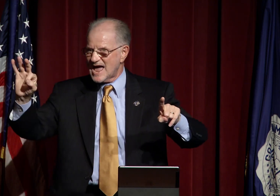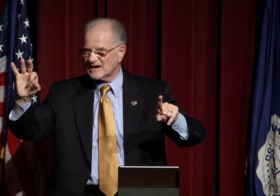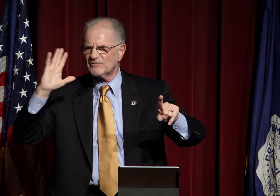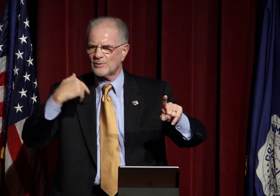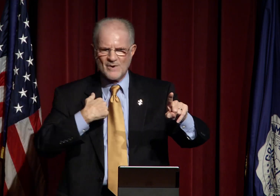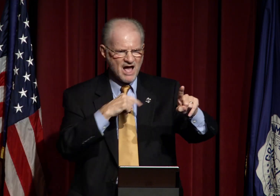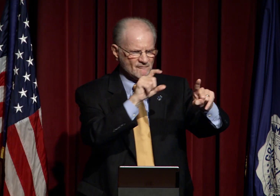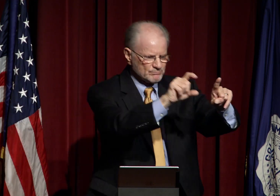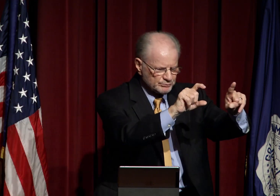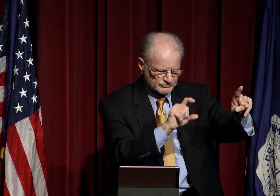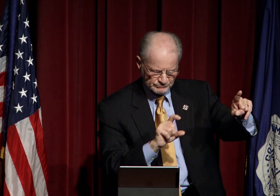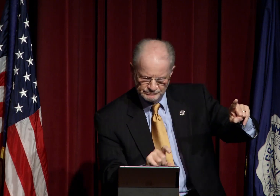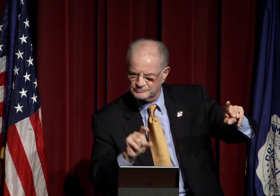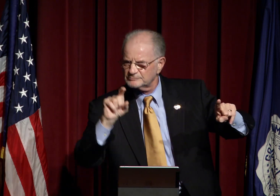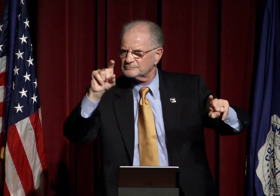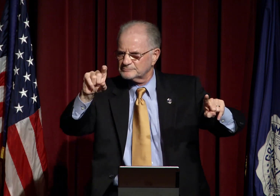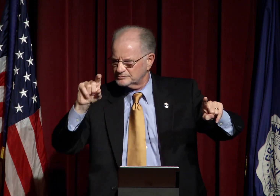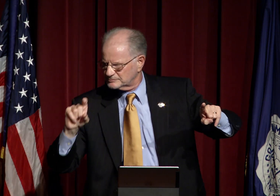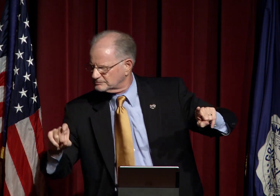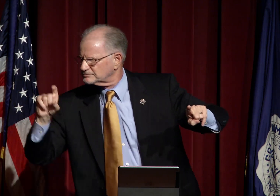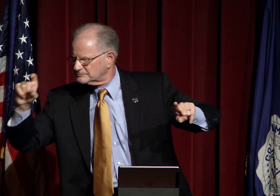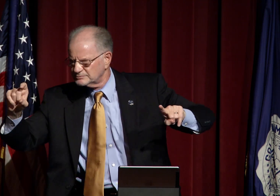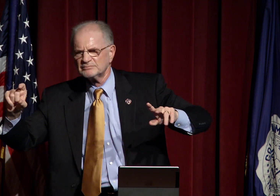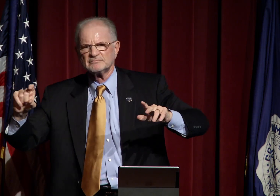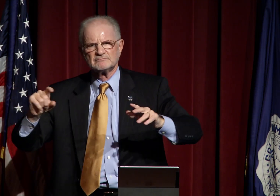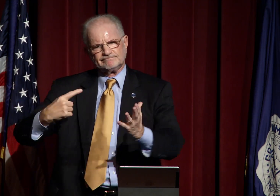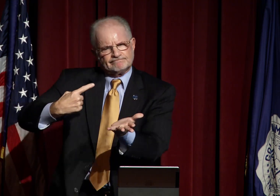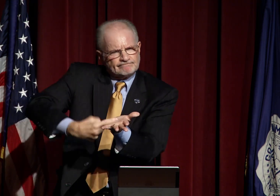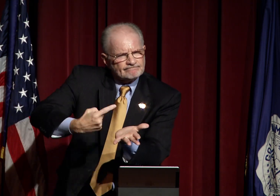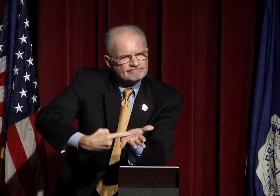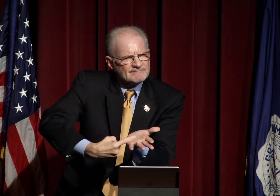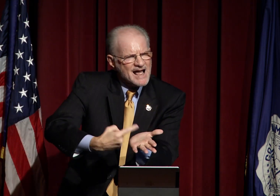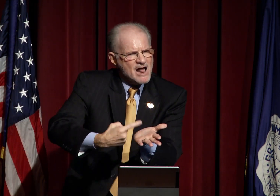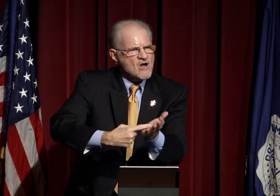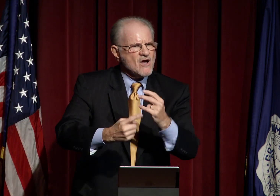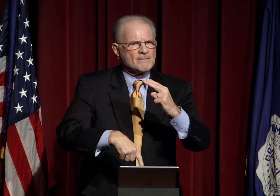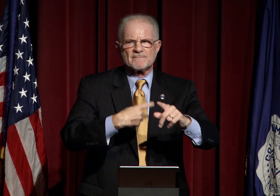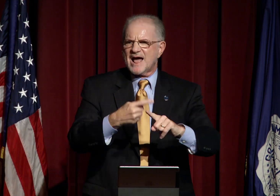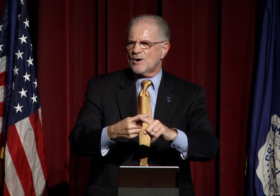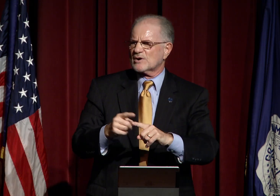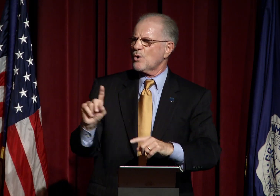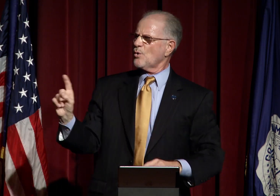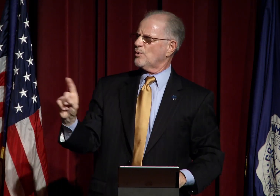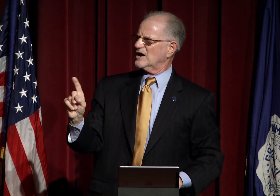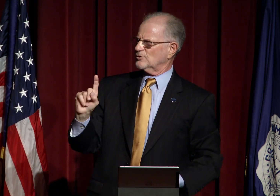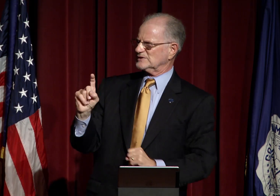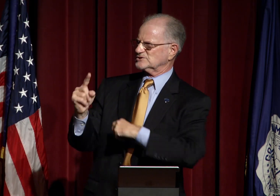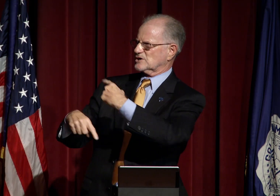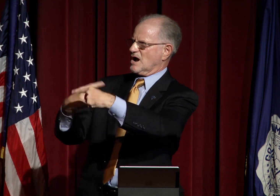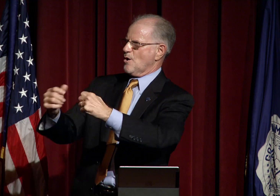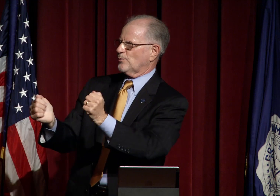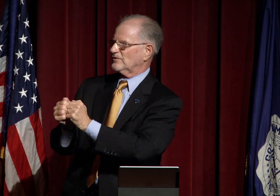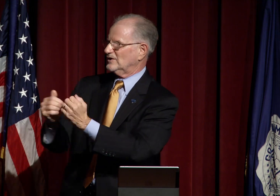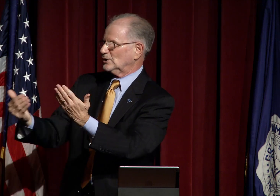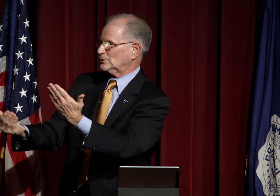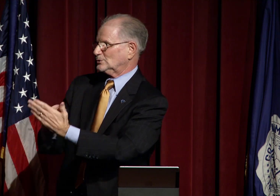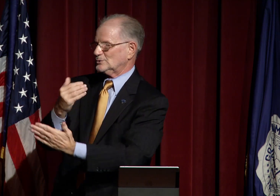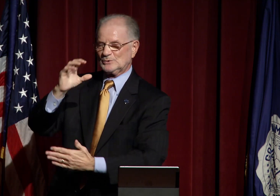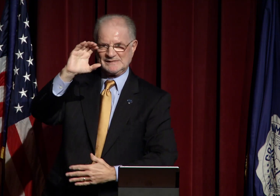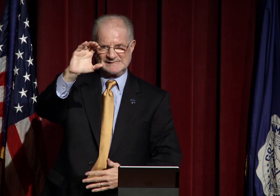September 16th through 19th, you will see a number of events on the calendar. Different discussions about where we